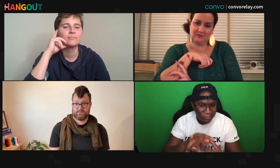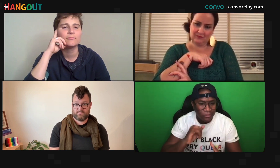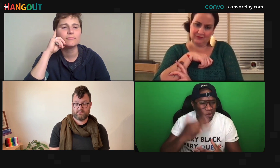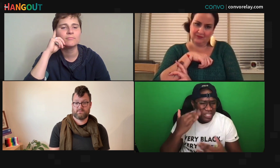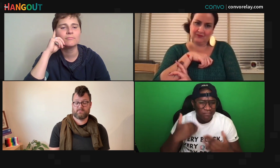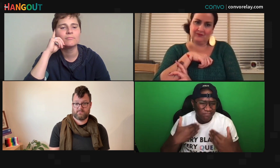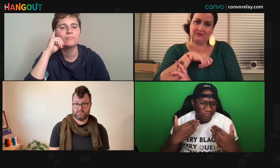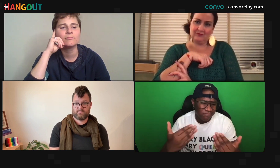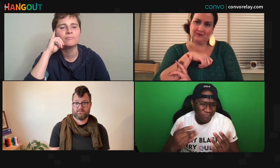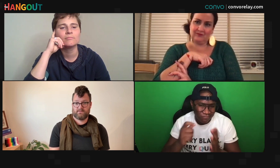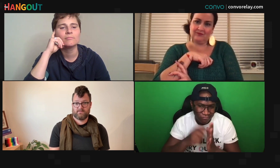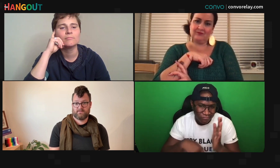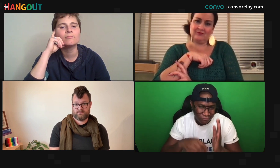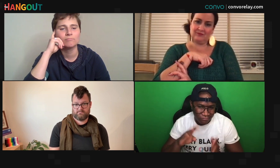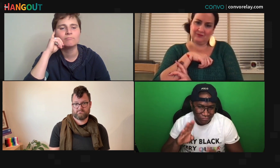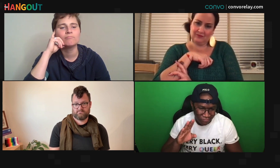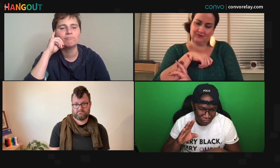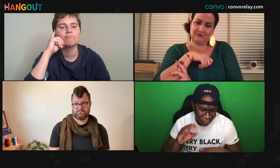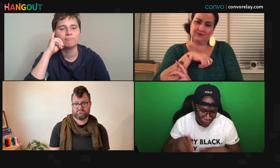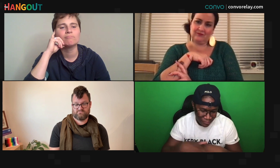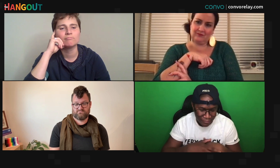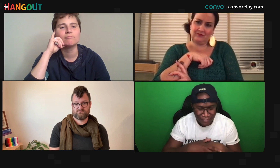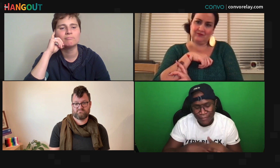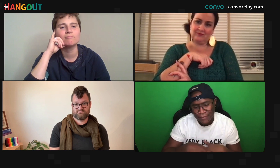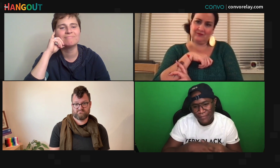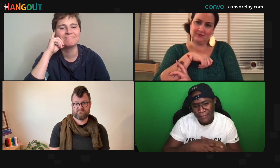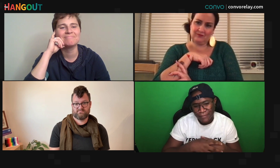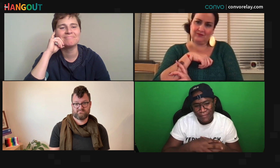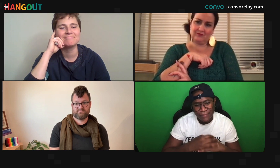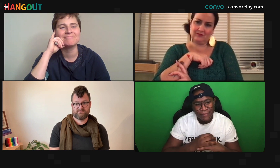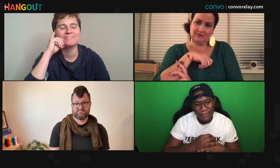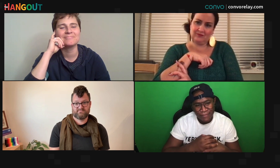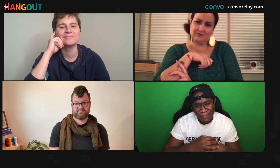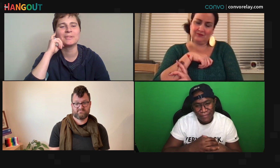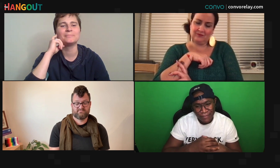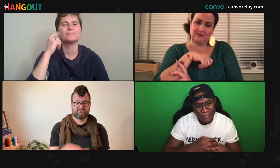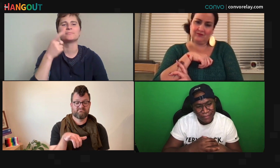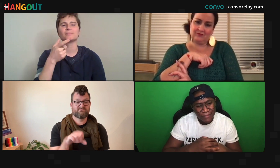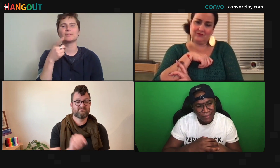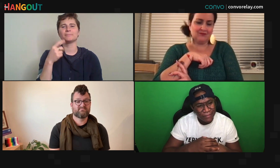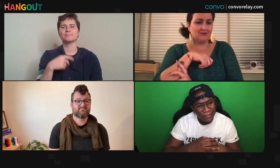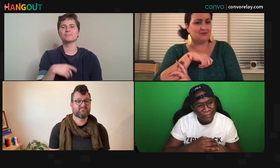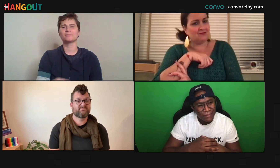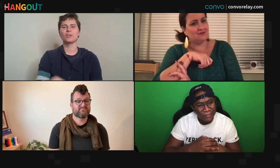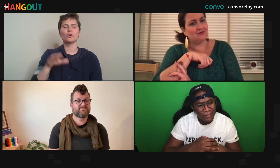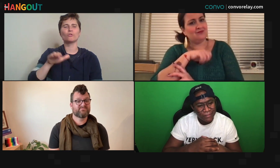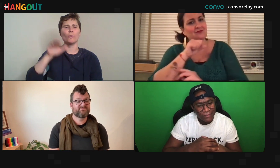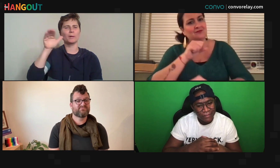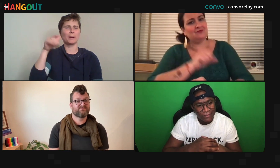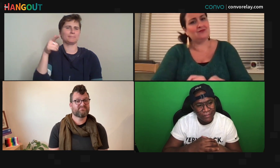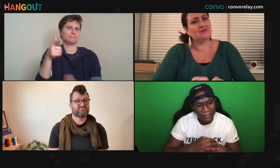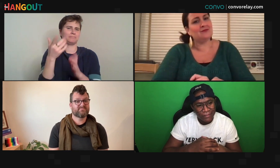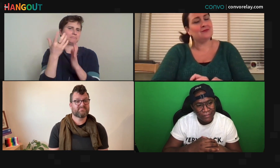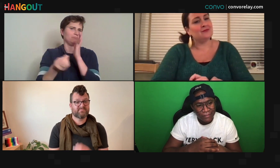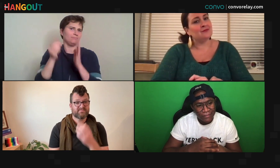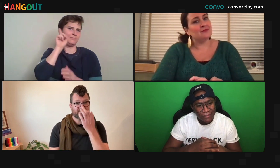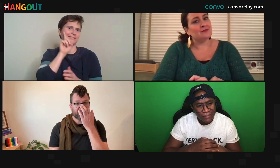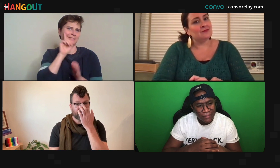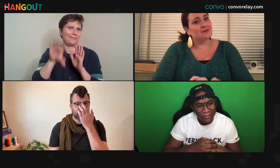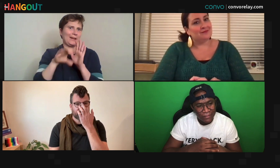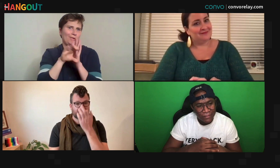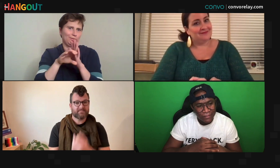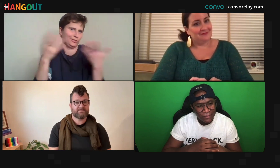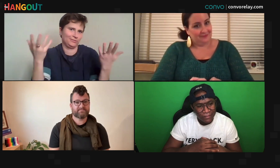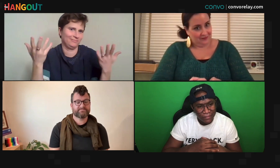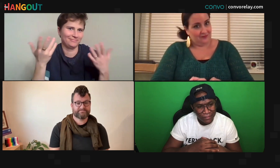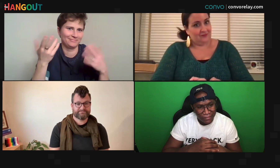or deafblind. And I didn't feel like I connected, which is why I went ahead and I just wrote a book of my own. This